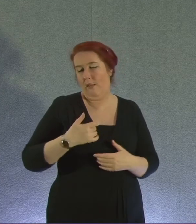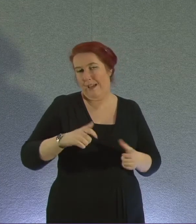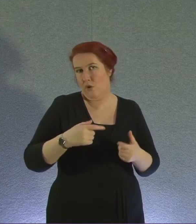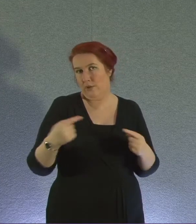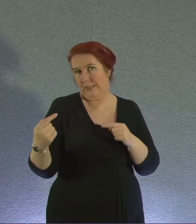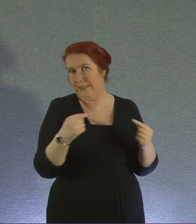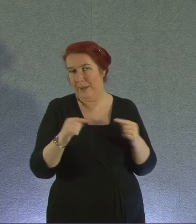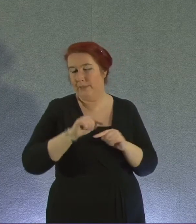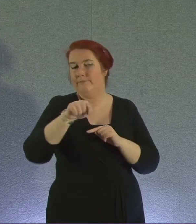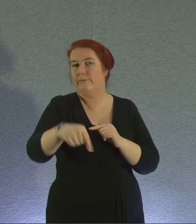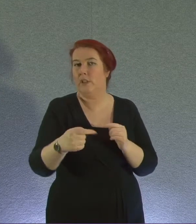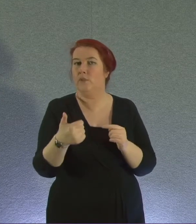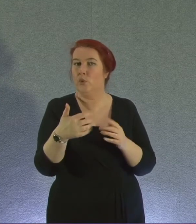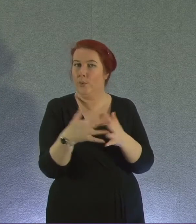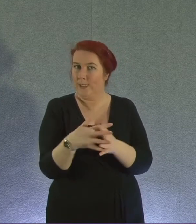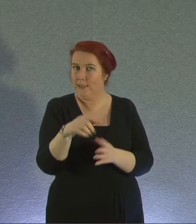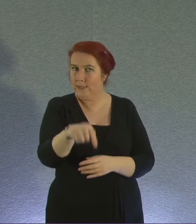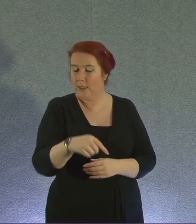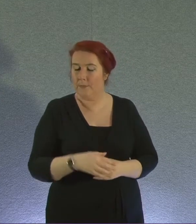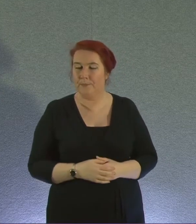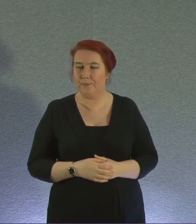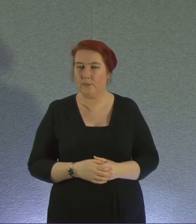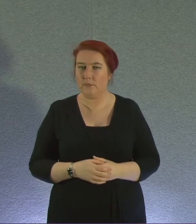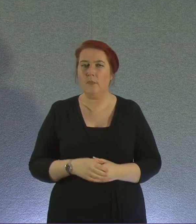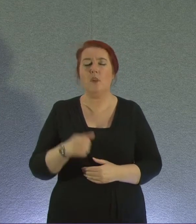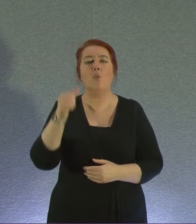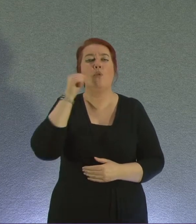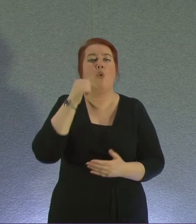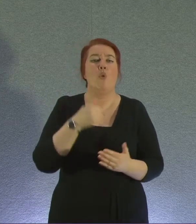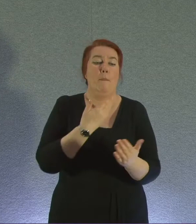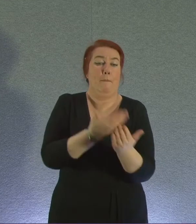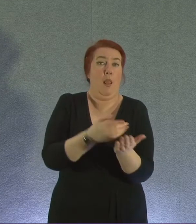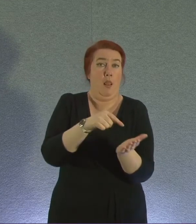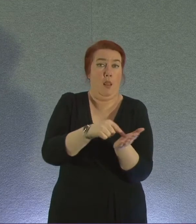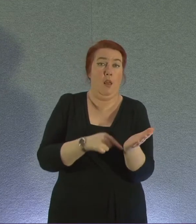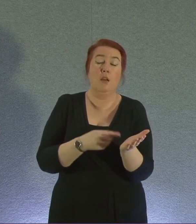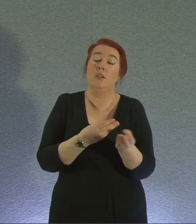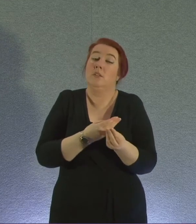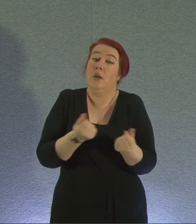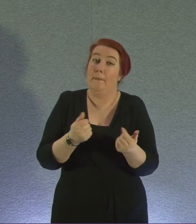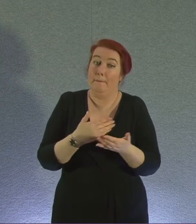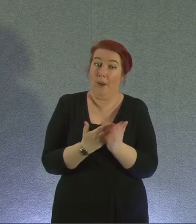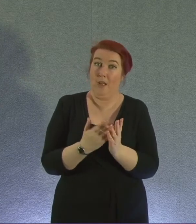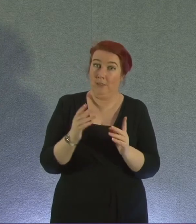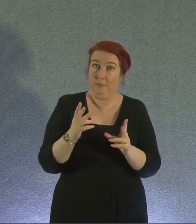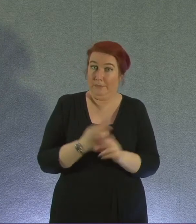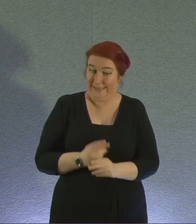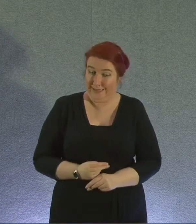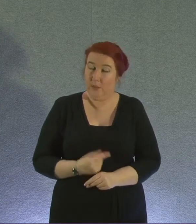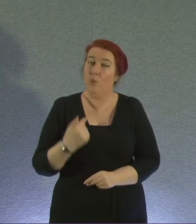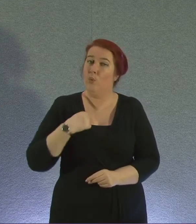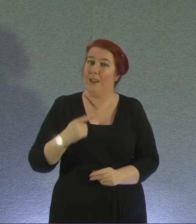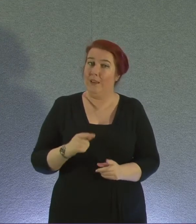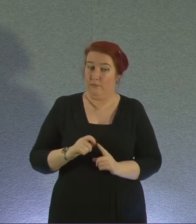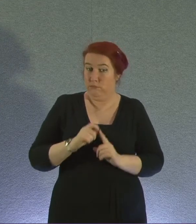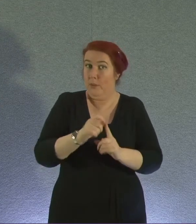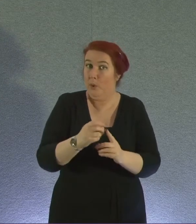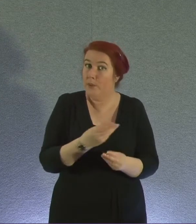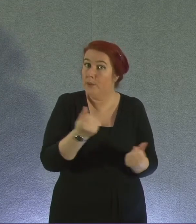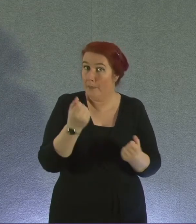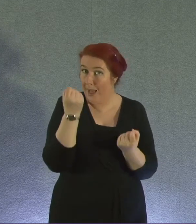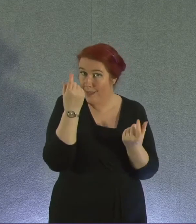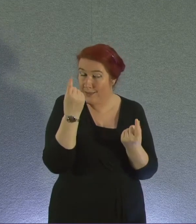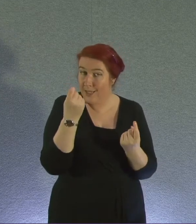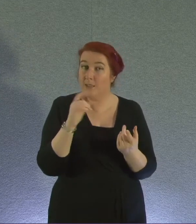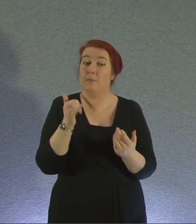about during this legislation about how there will be points we will have missed, and there's talk about another bill. We've put forward some ideas already that might go into a